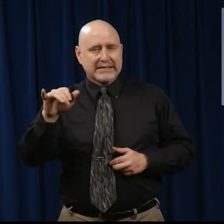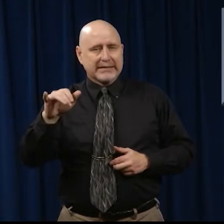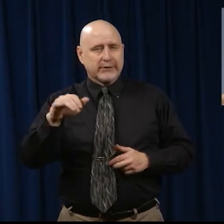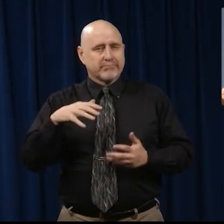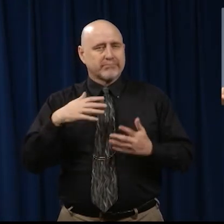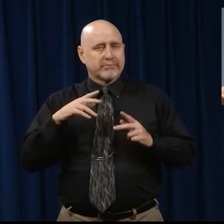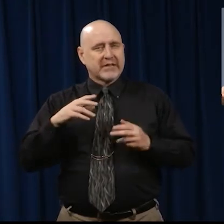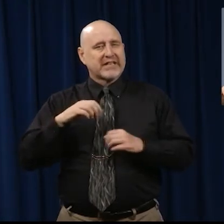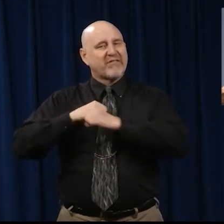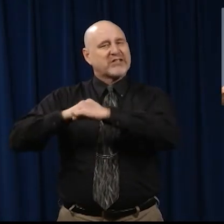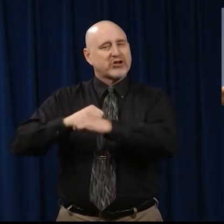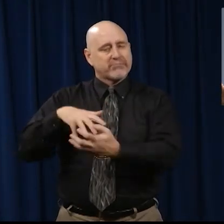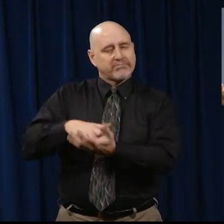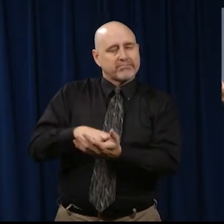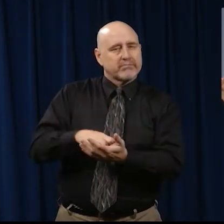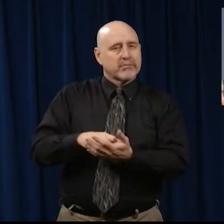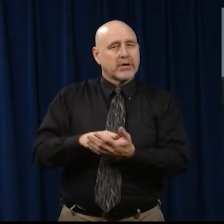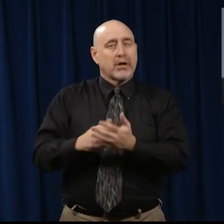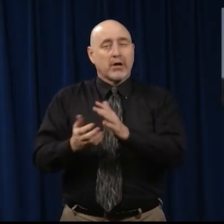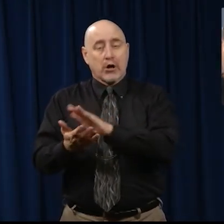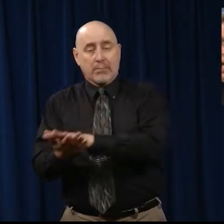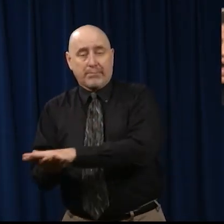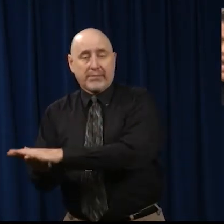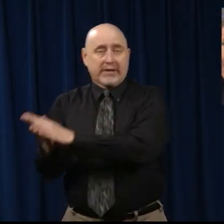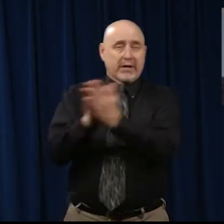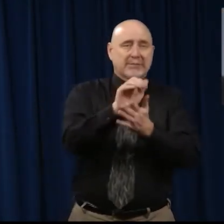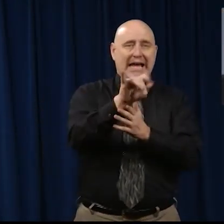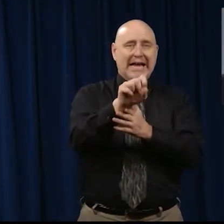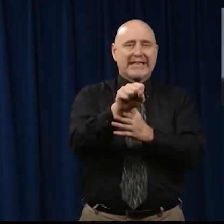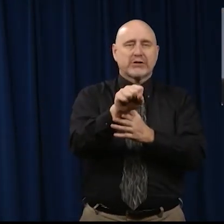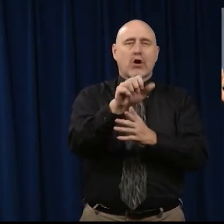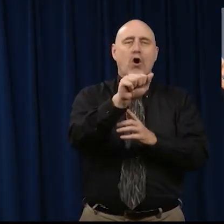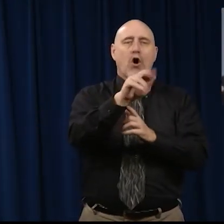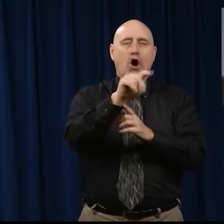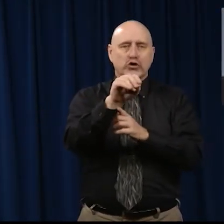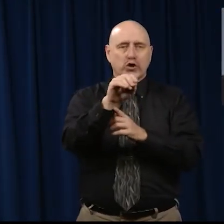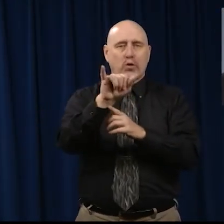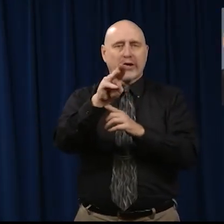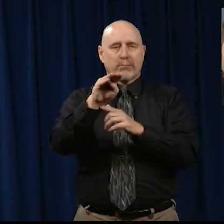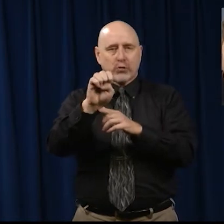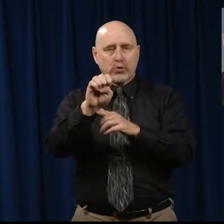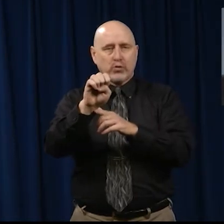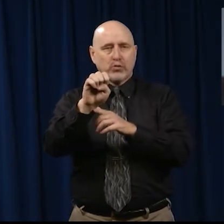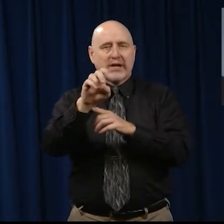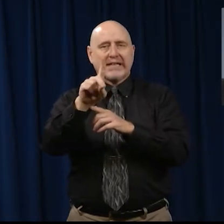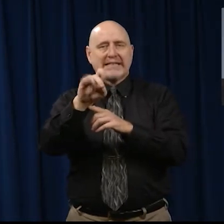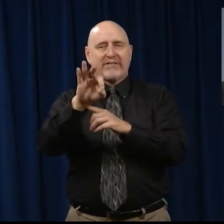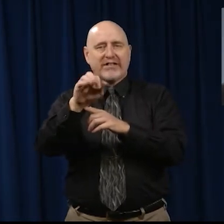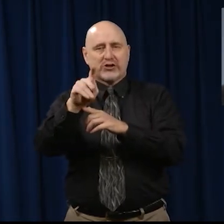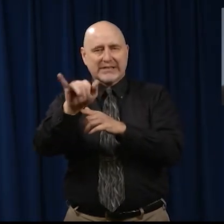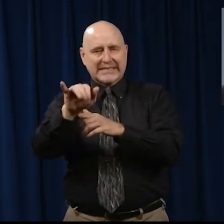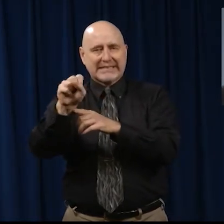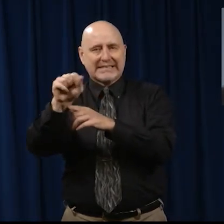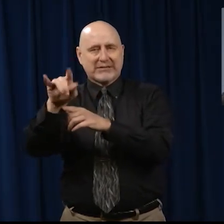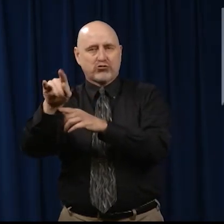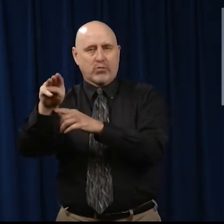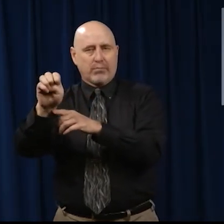immunodeficiency virus, goes all the way to AIDS, autoimmune deficiency syndrome? What happens is